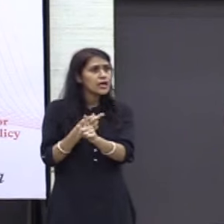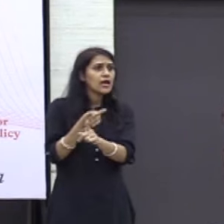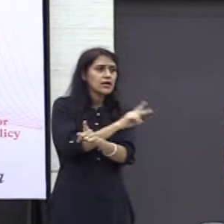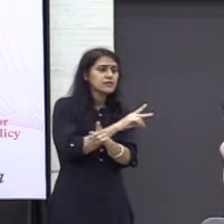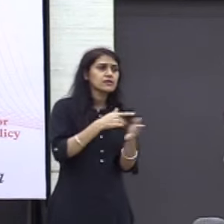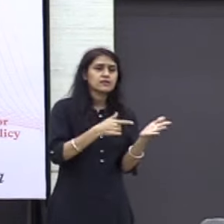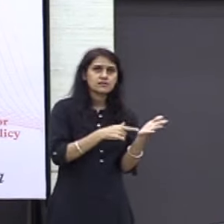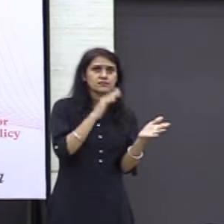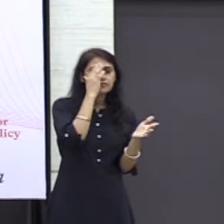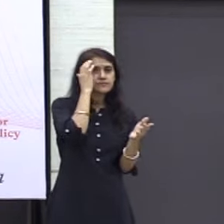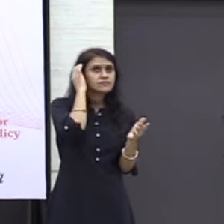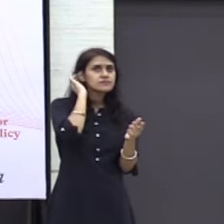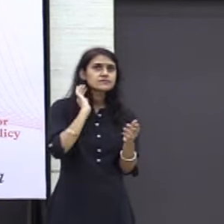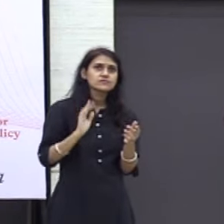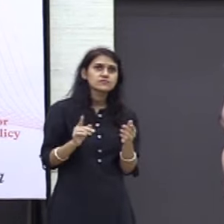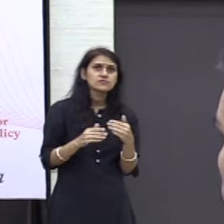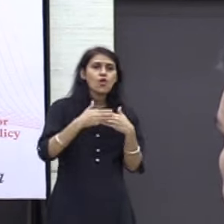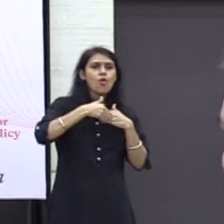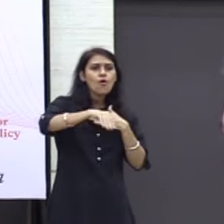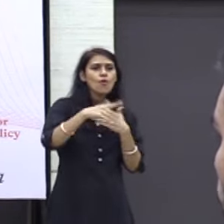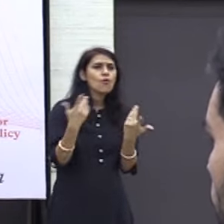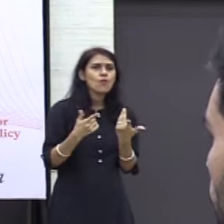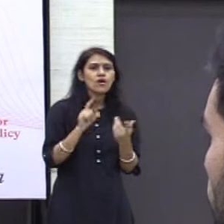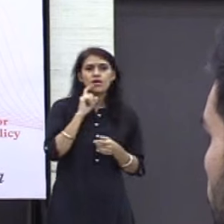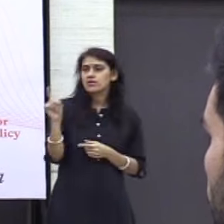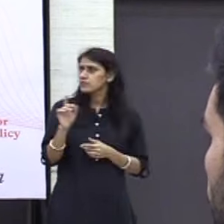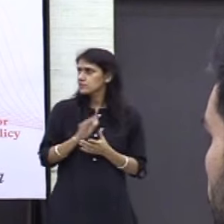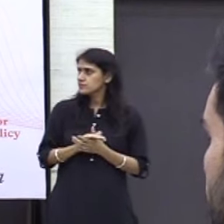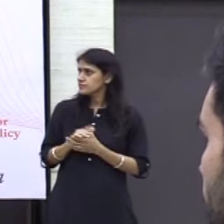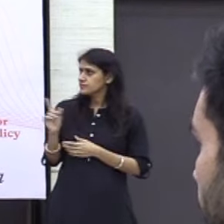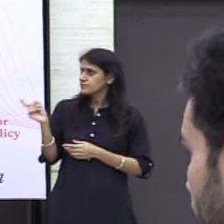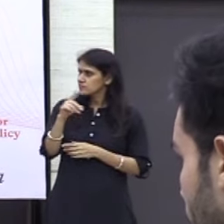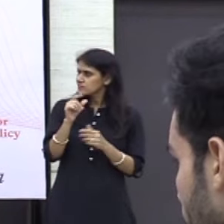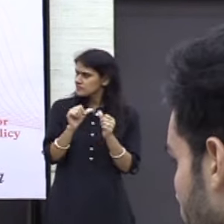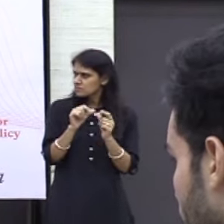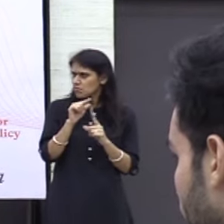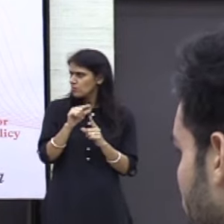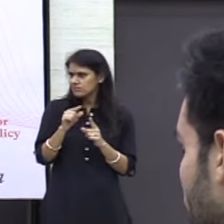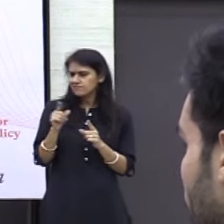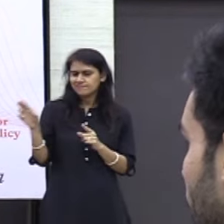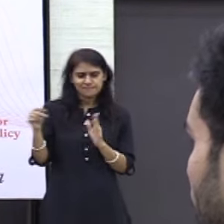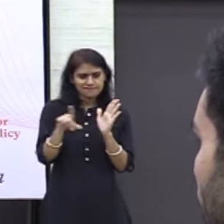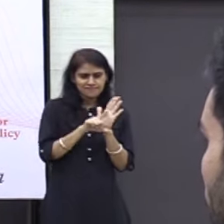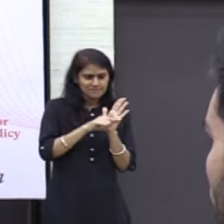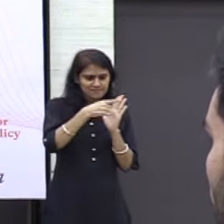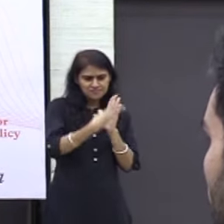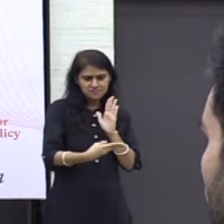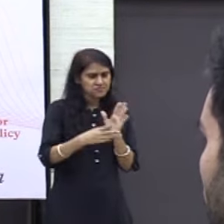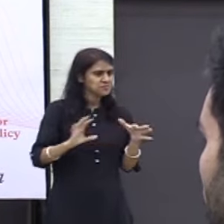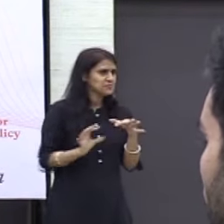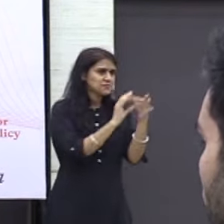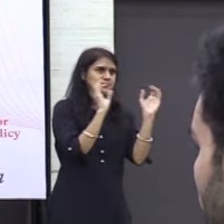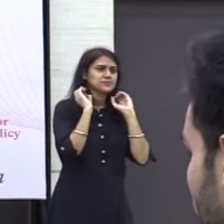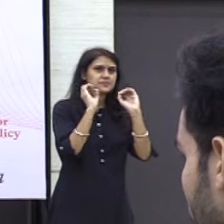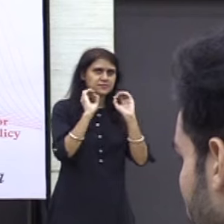hand, it doesn't has a law onto it? So what are your views on AI? AI, by and large, has really nothing to do with legislation as such.